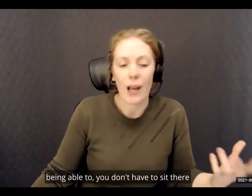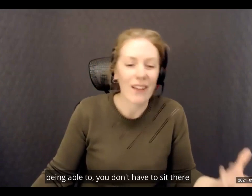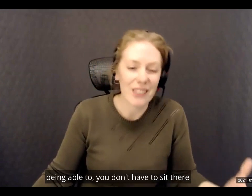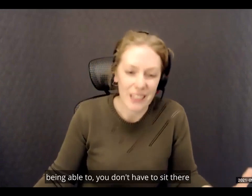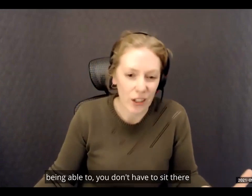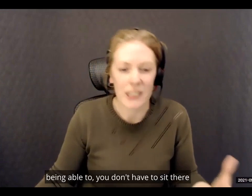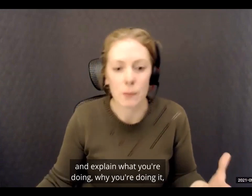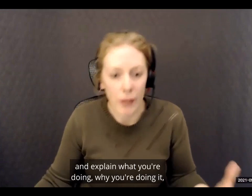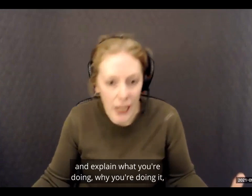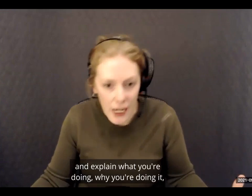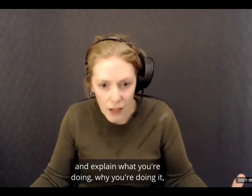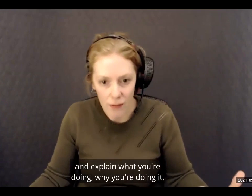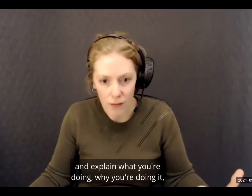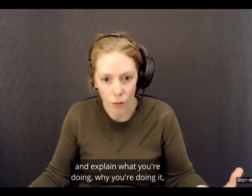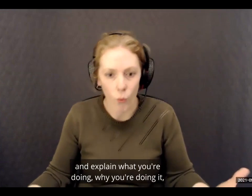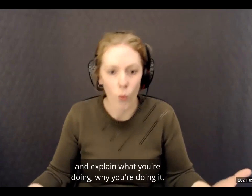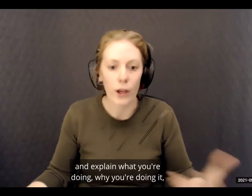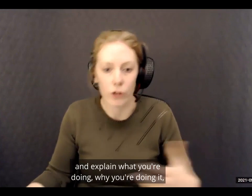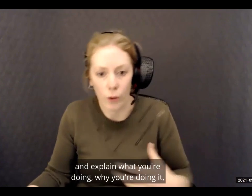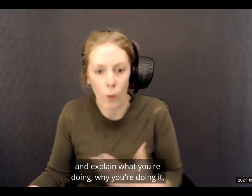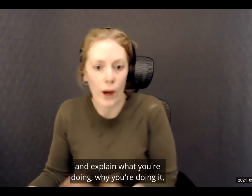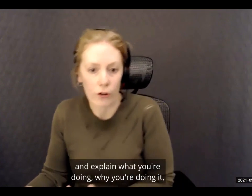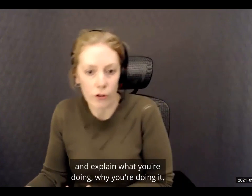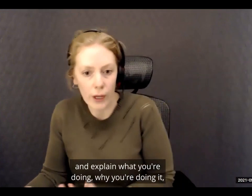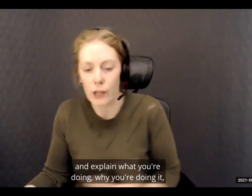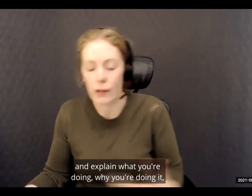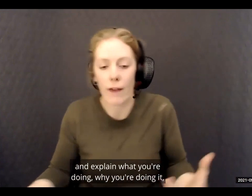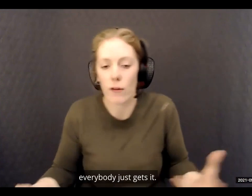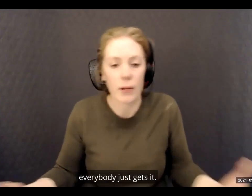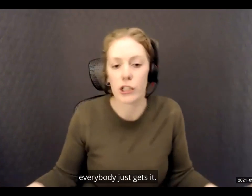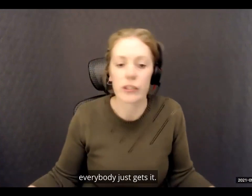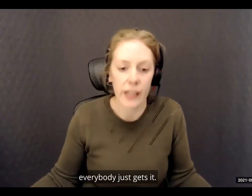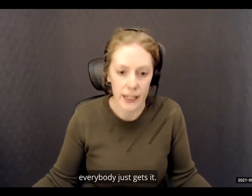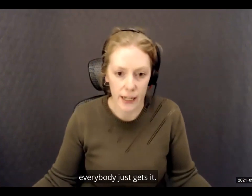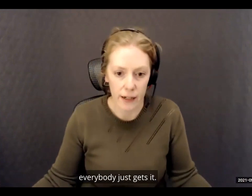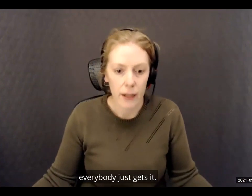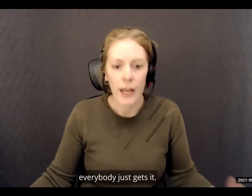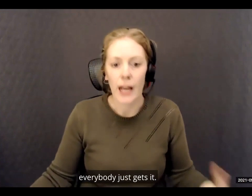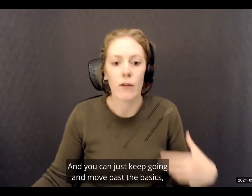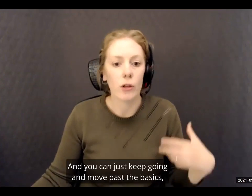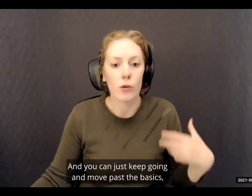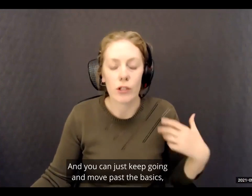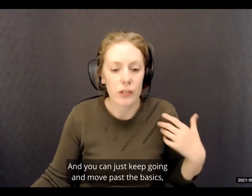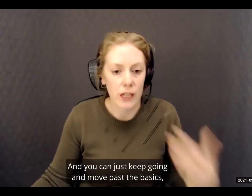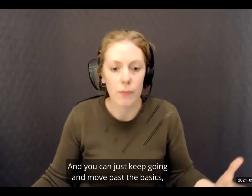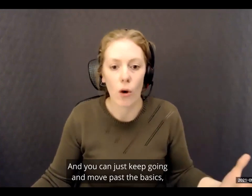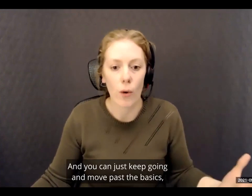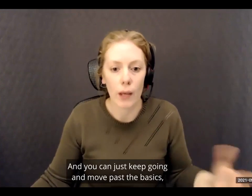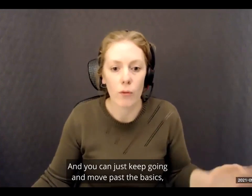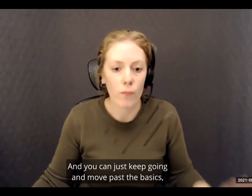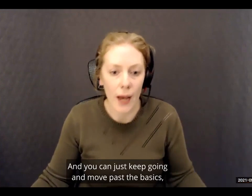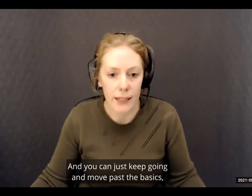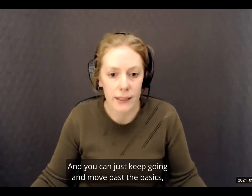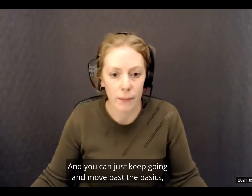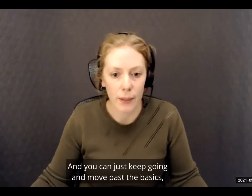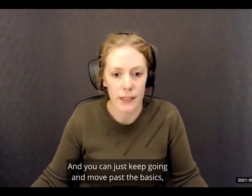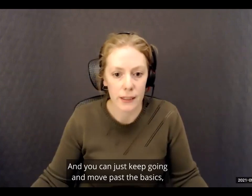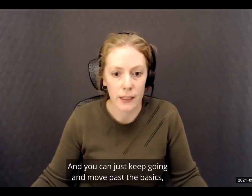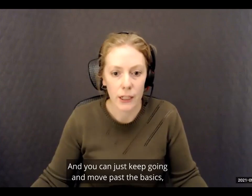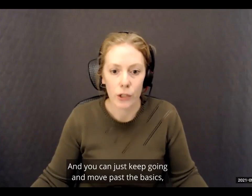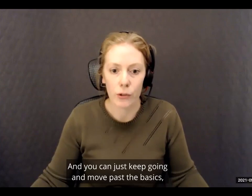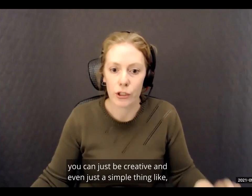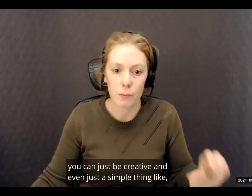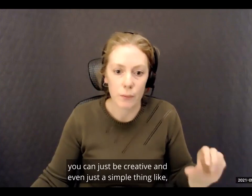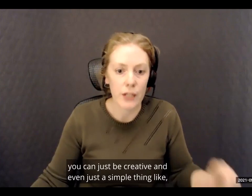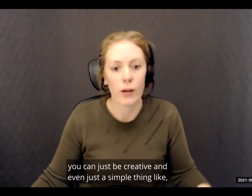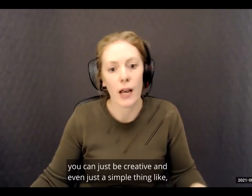know, you don't have to sit there and explain what you're doing, why you're doing it. Everybody just gets it. And every, you can just keep going and move past the